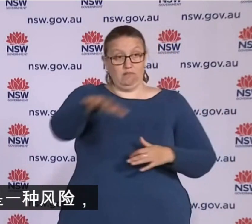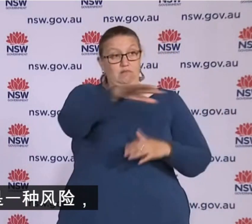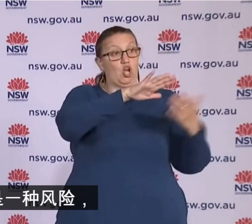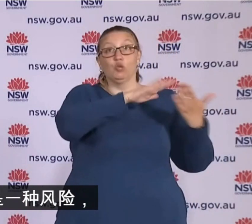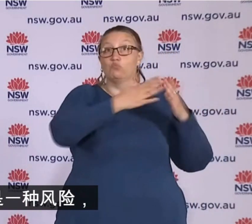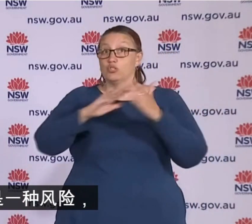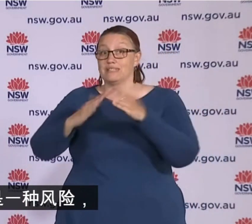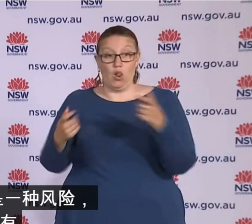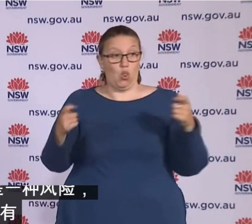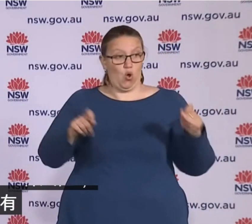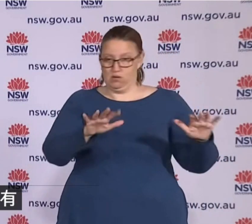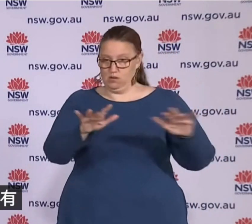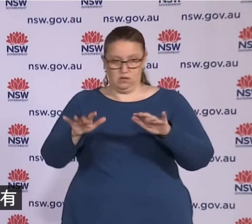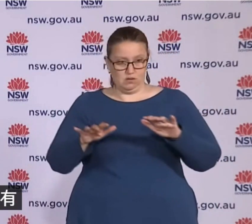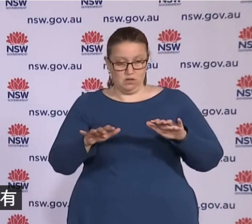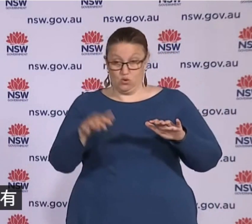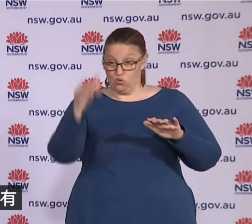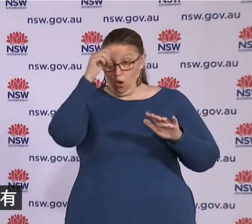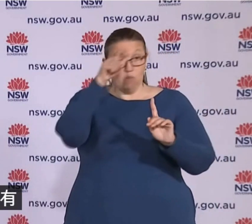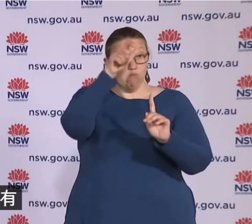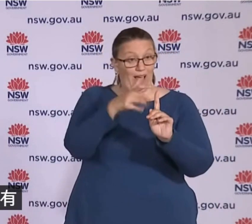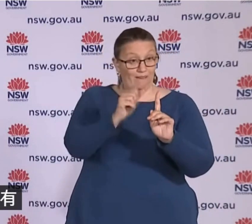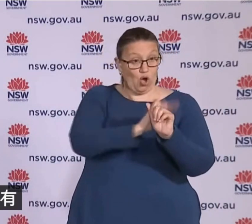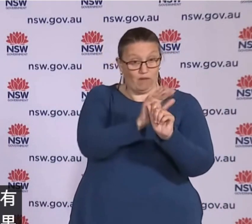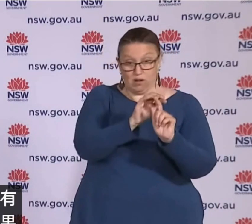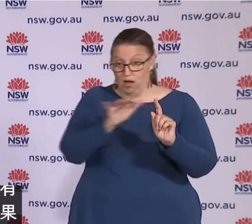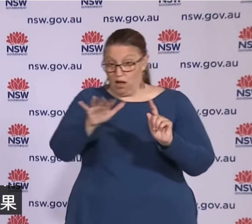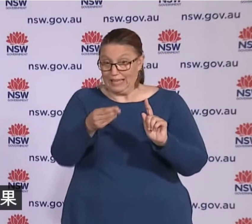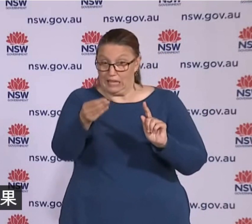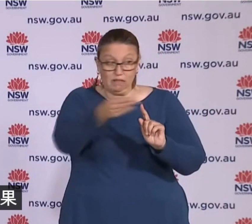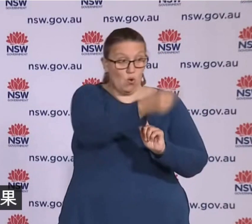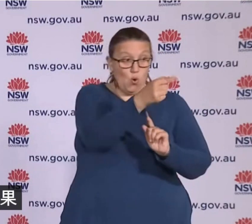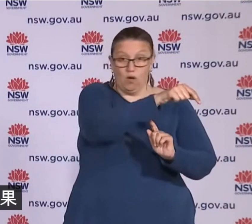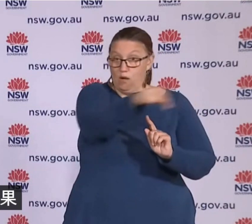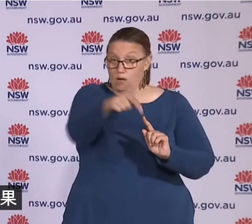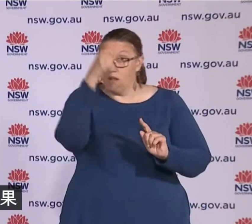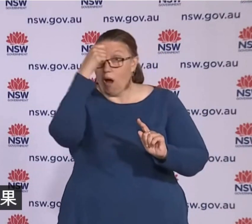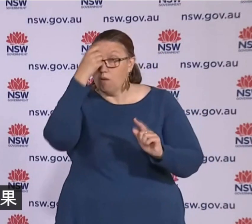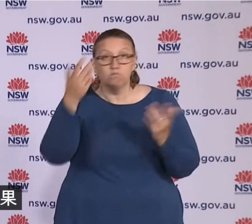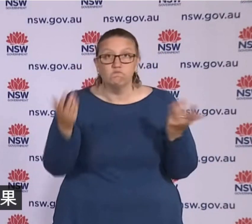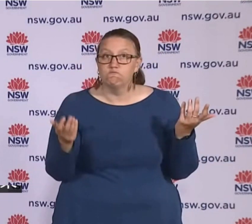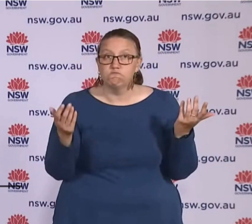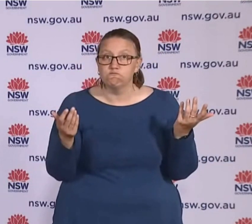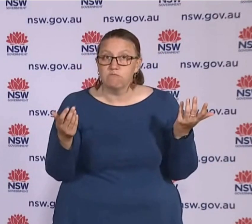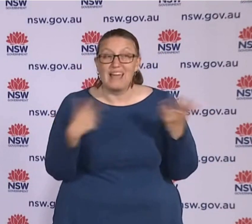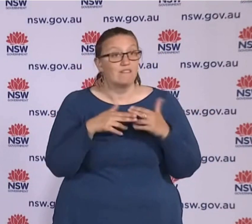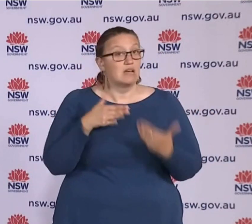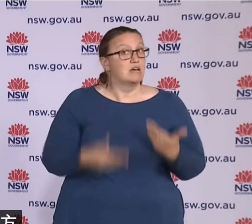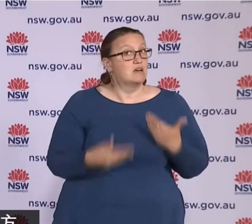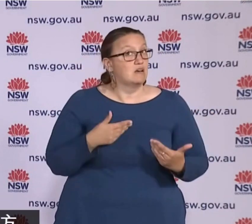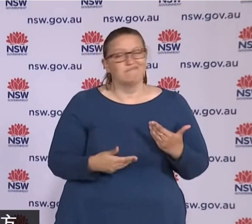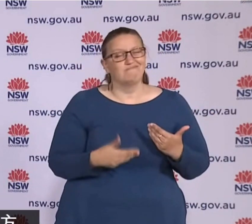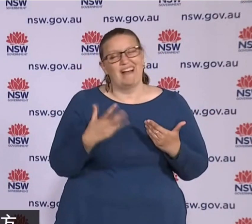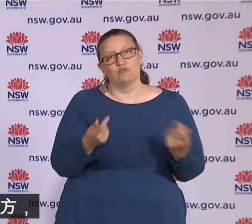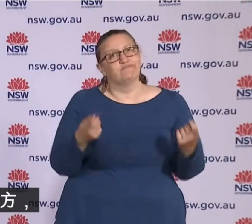we effectively identified all the cases and the contacts? And if in doubt, at the moment, particularly where there's low